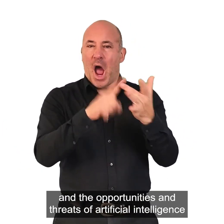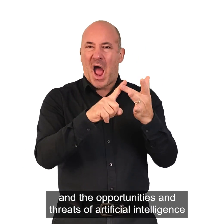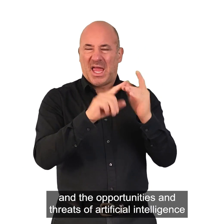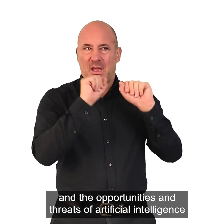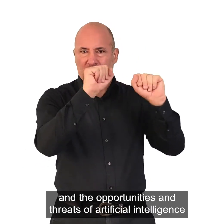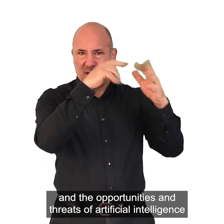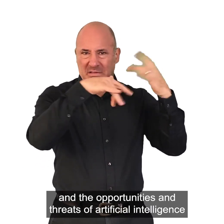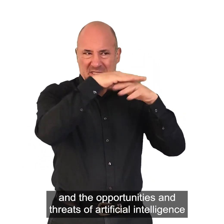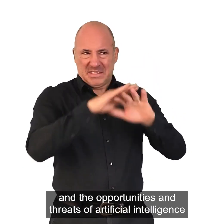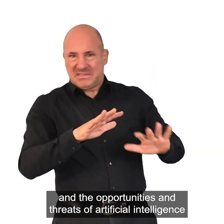intelligence.